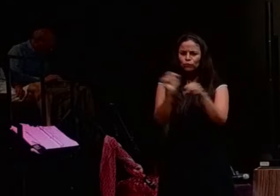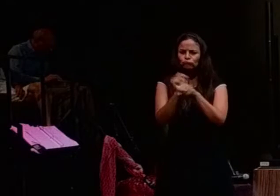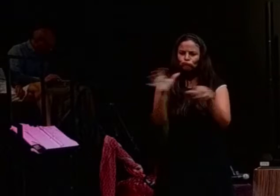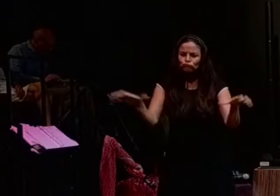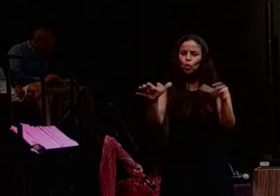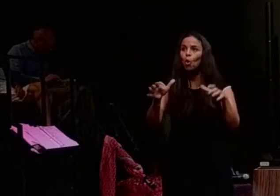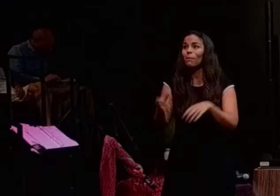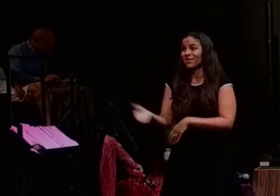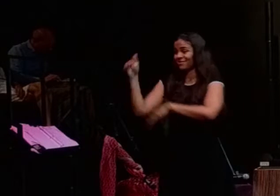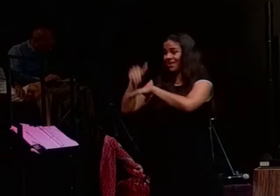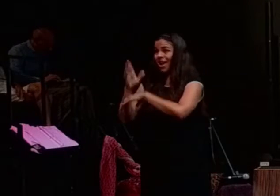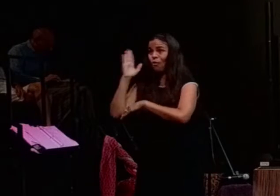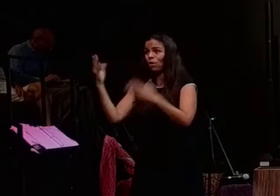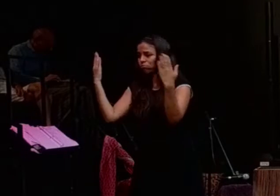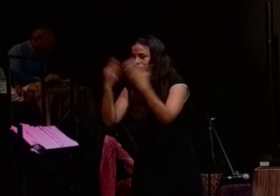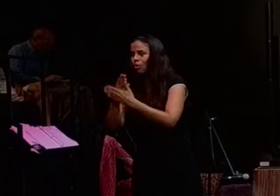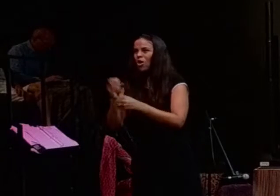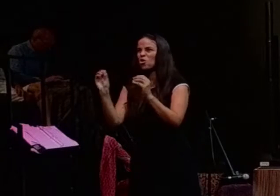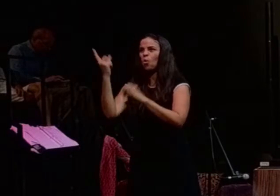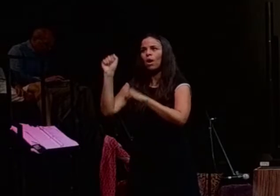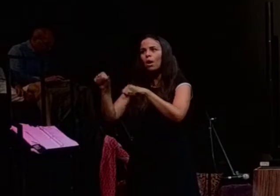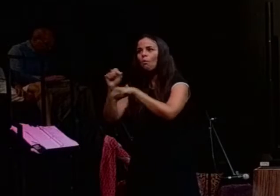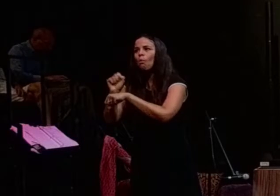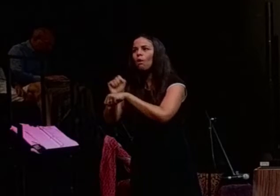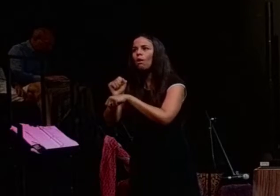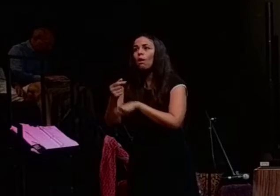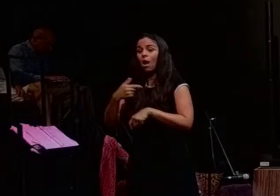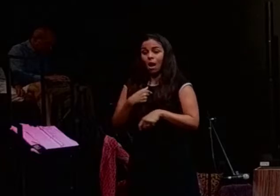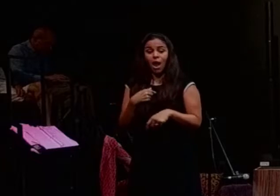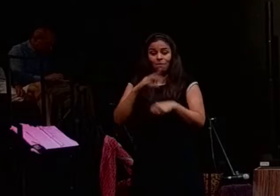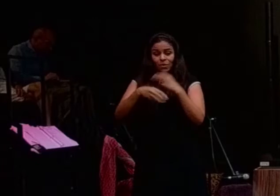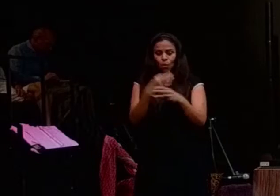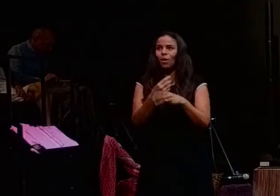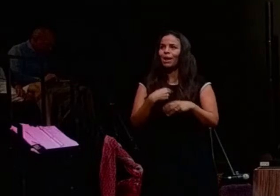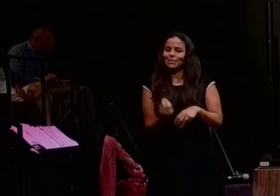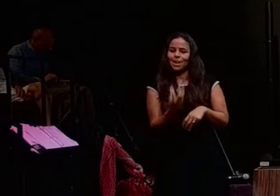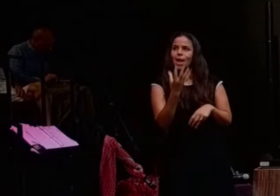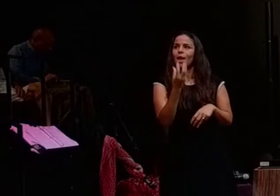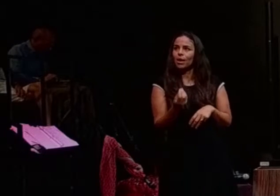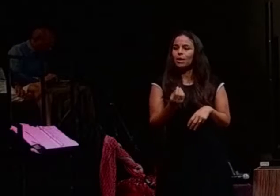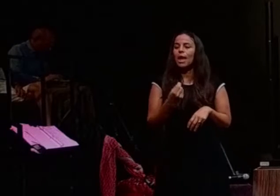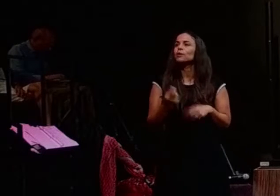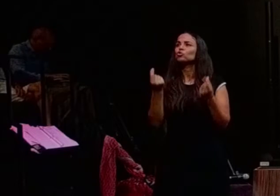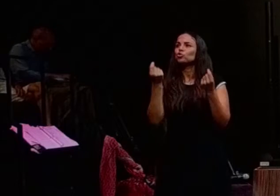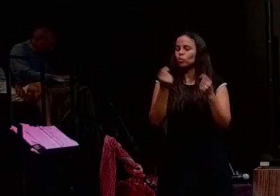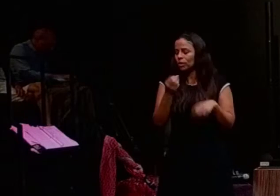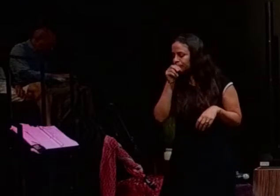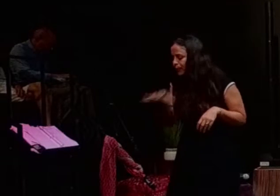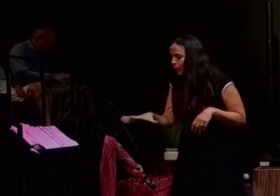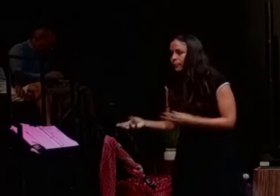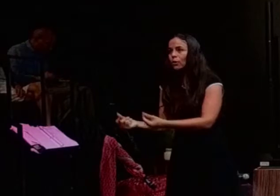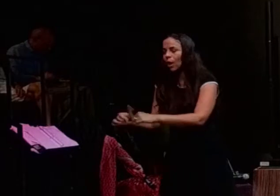is coming when no one can work. While I am in the world, I am the light of the world." After saying this, He spit on the ground, made some mud